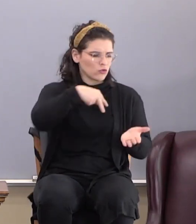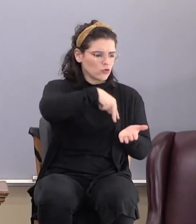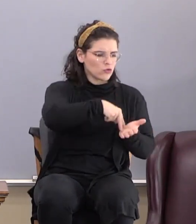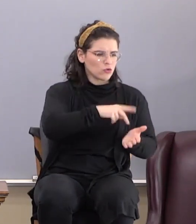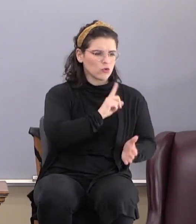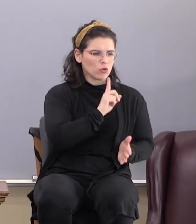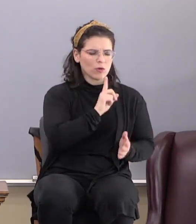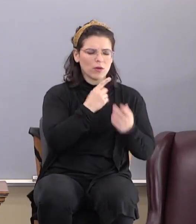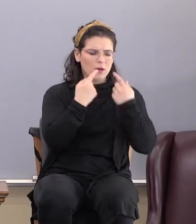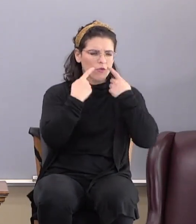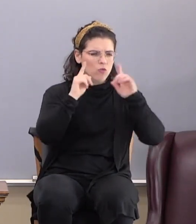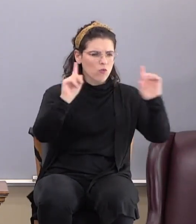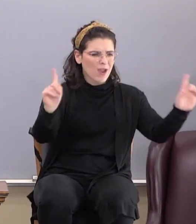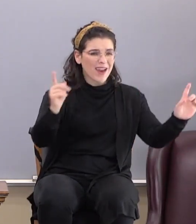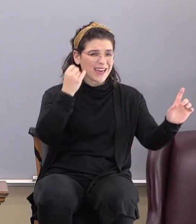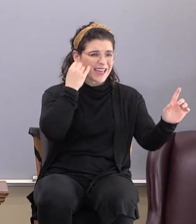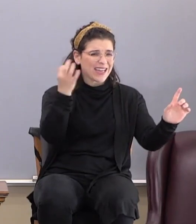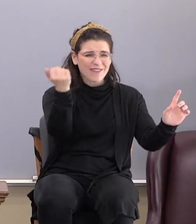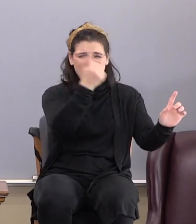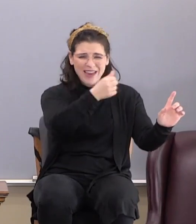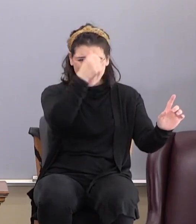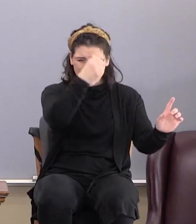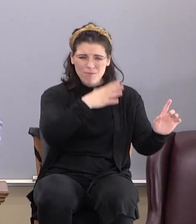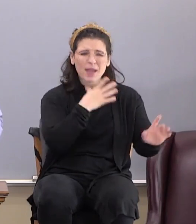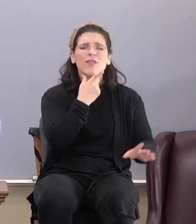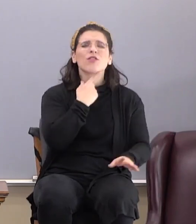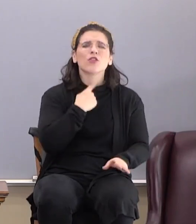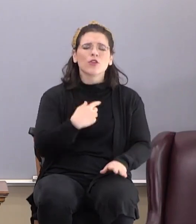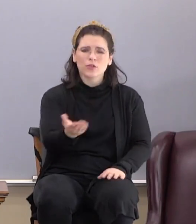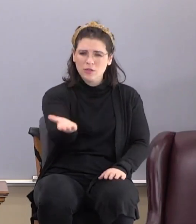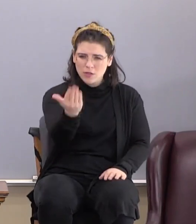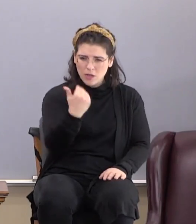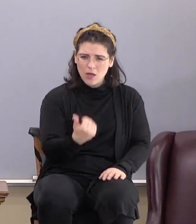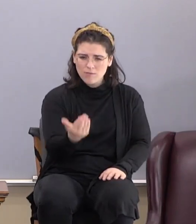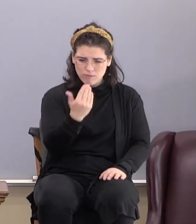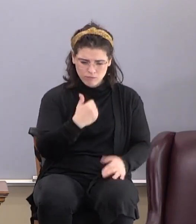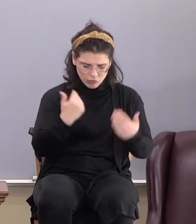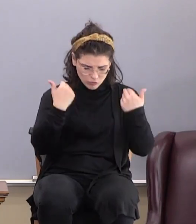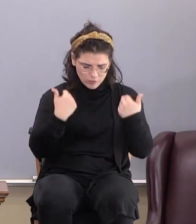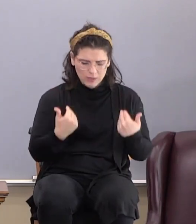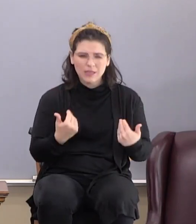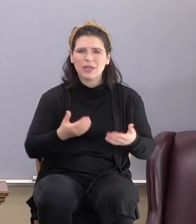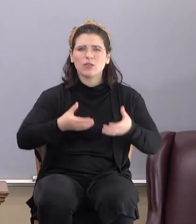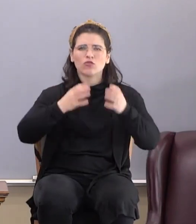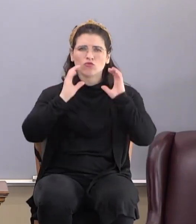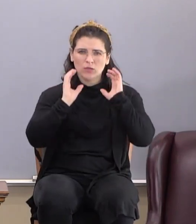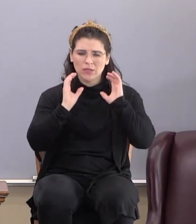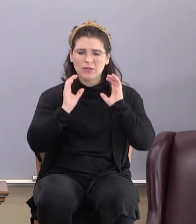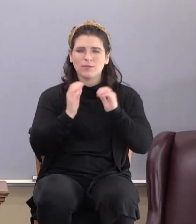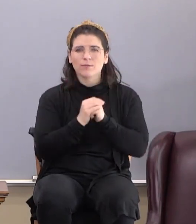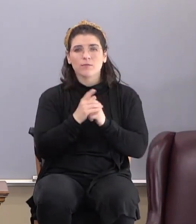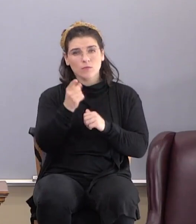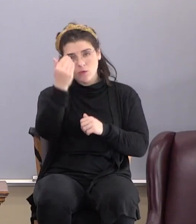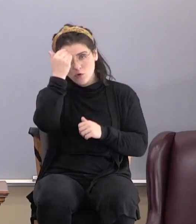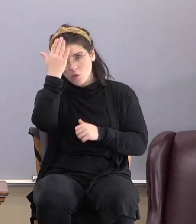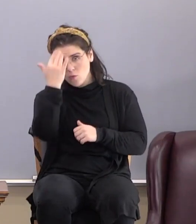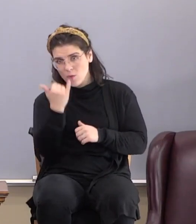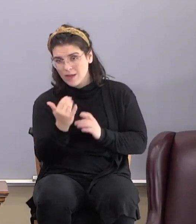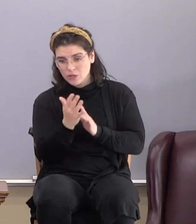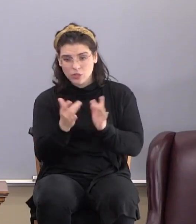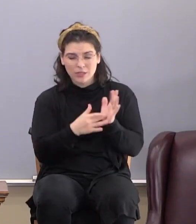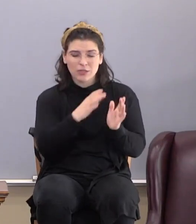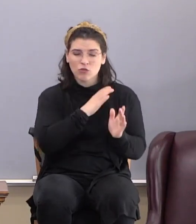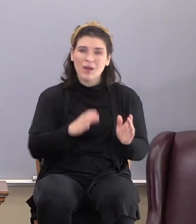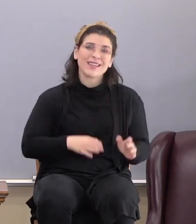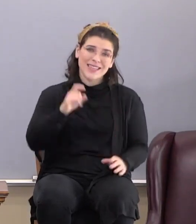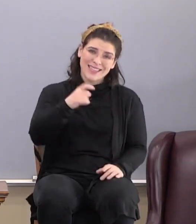saying, if any man thirst, let him come unto me and what? Drink. You know why Jesus has to say